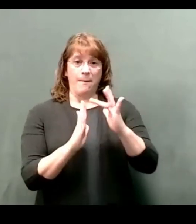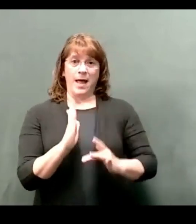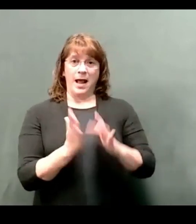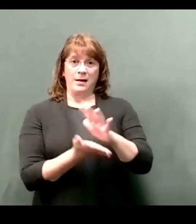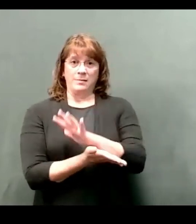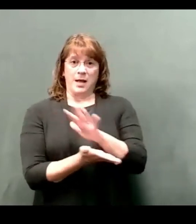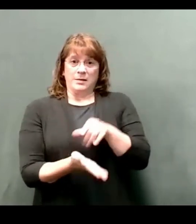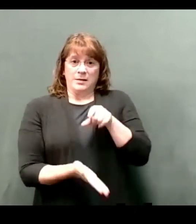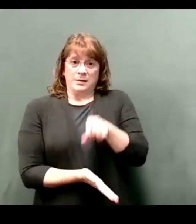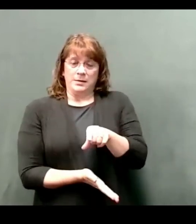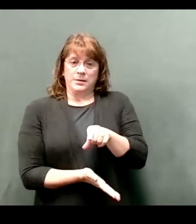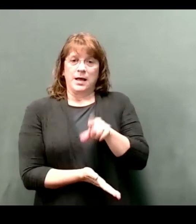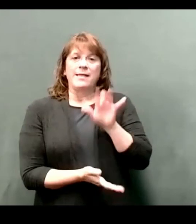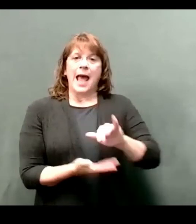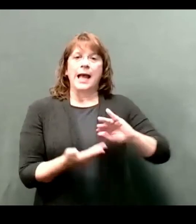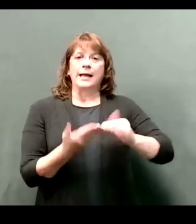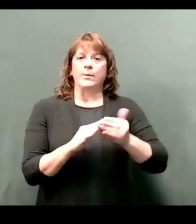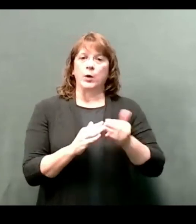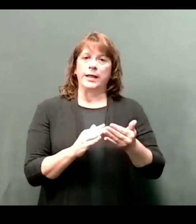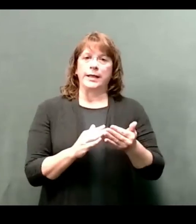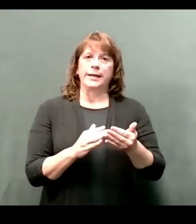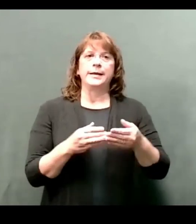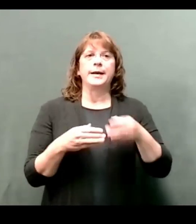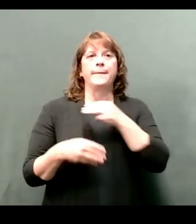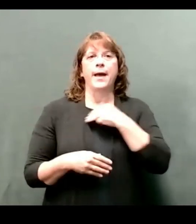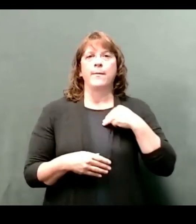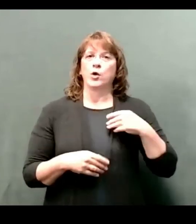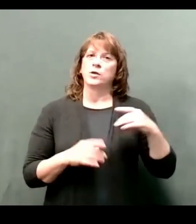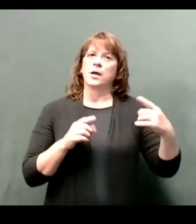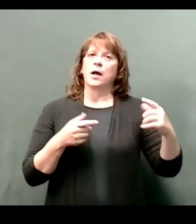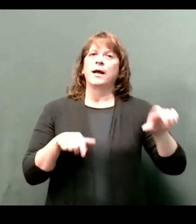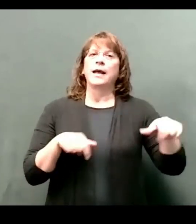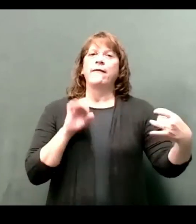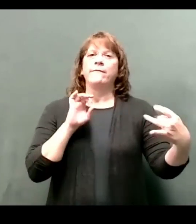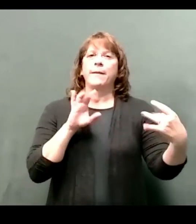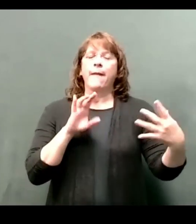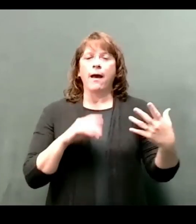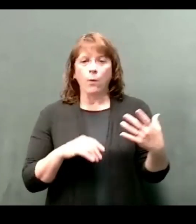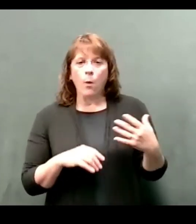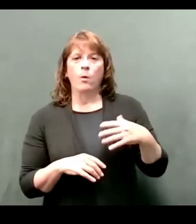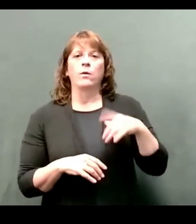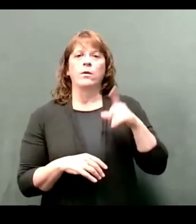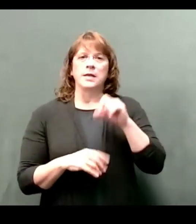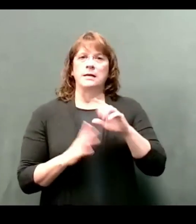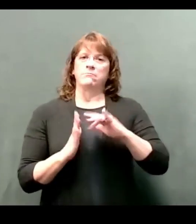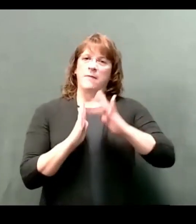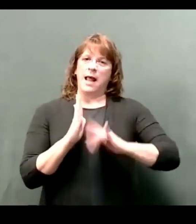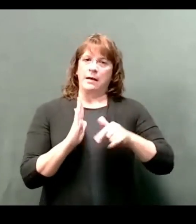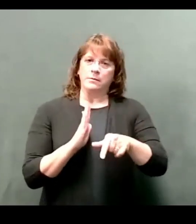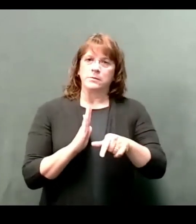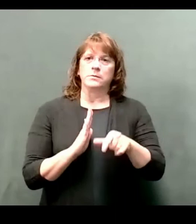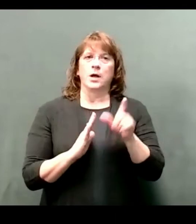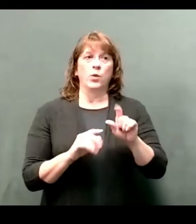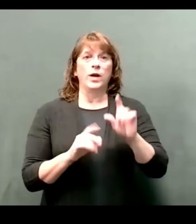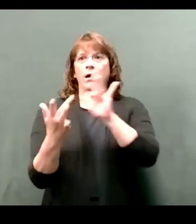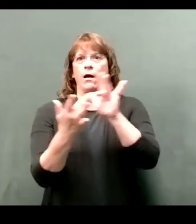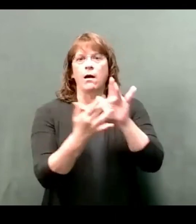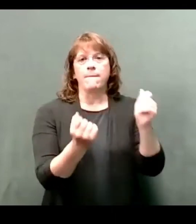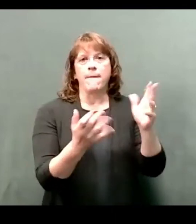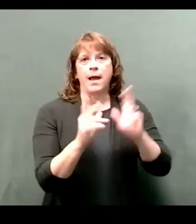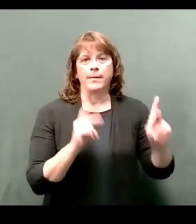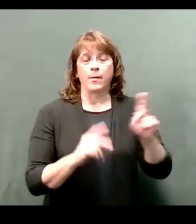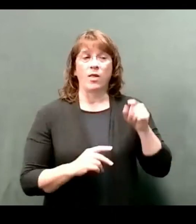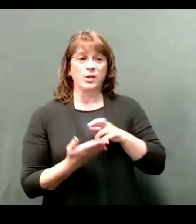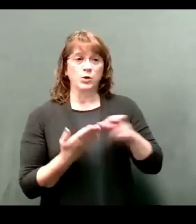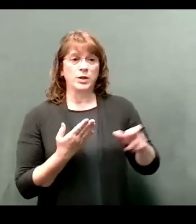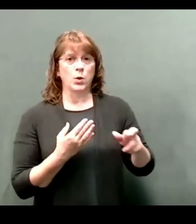at the request of our community members who gave us feedback on this resource, because we reached out to a ton of folks, right? This